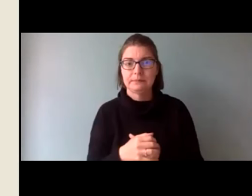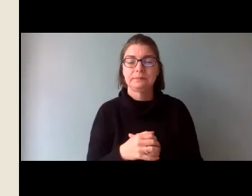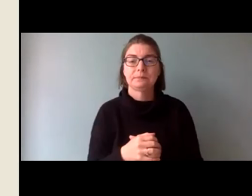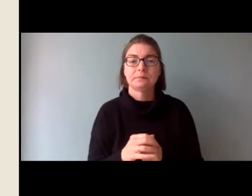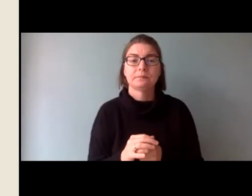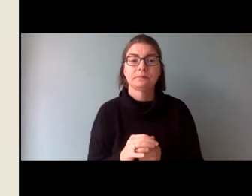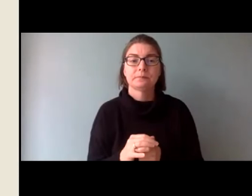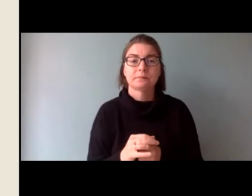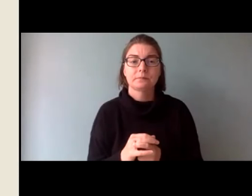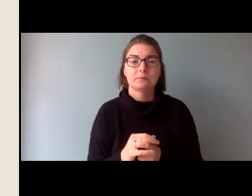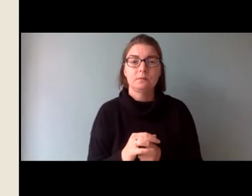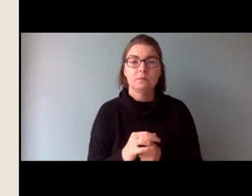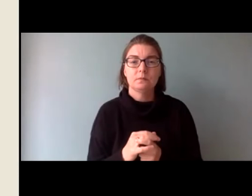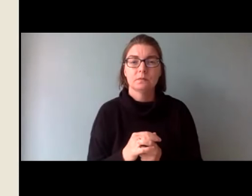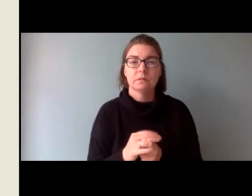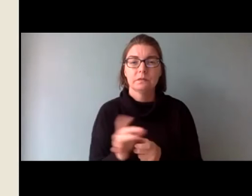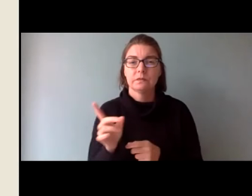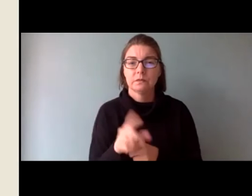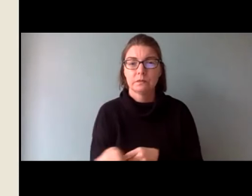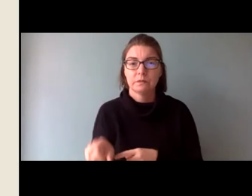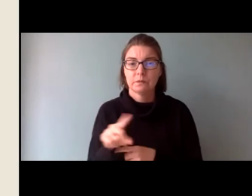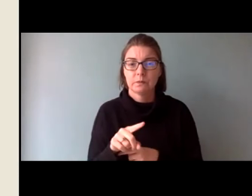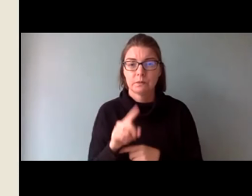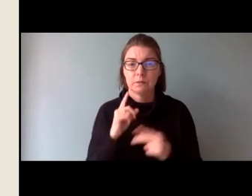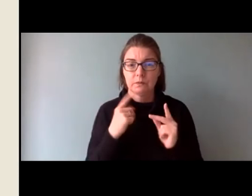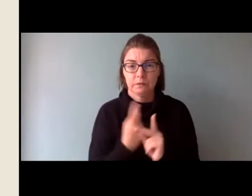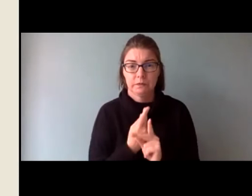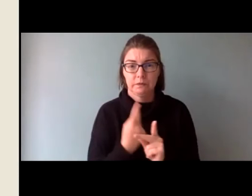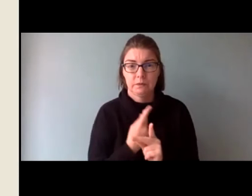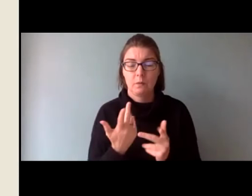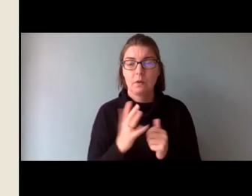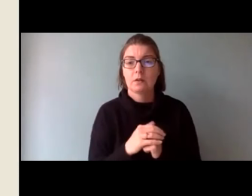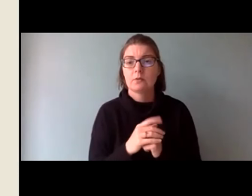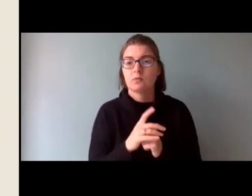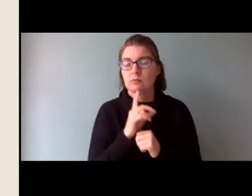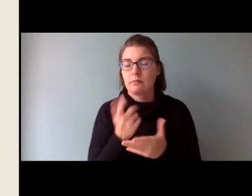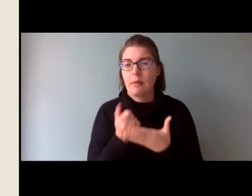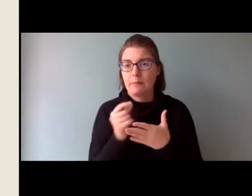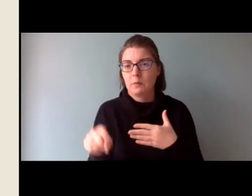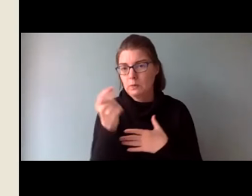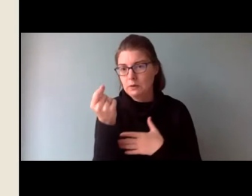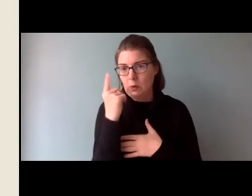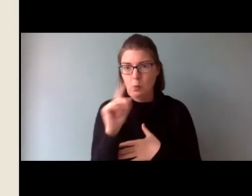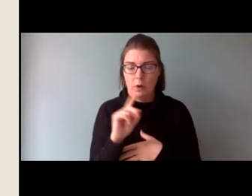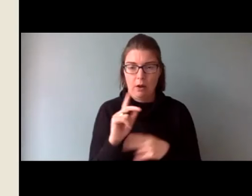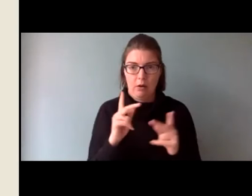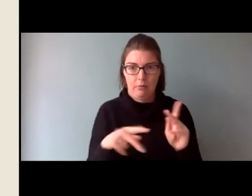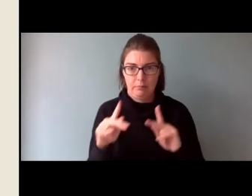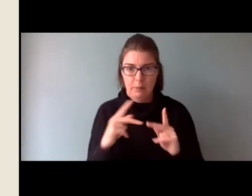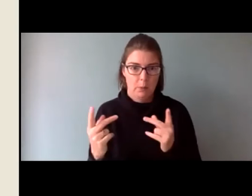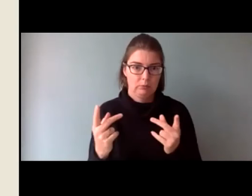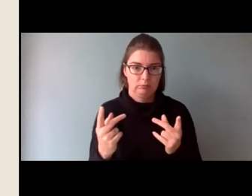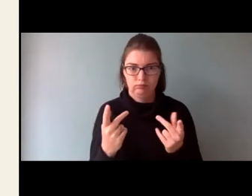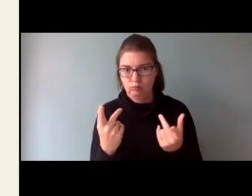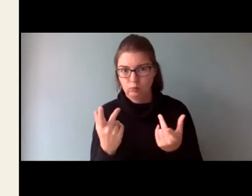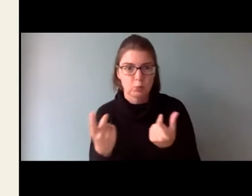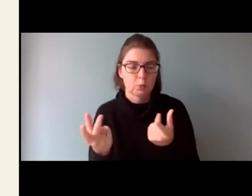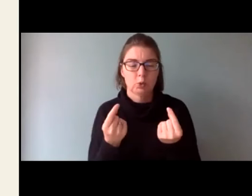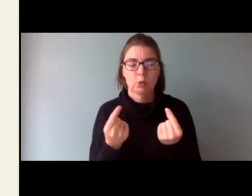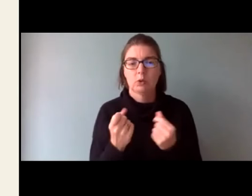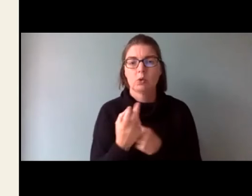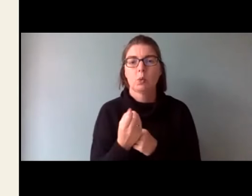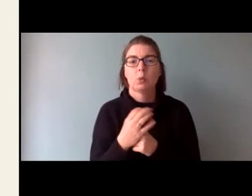just to kind of get a lay of the land, really helpful to understand where people are at right now. So I'm going to,